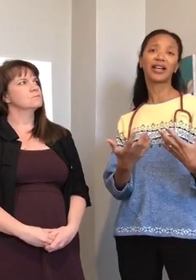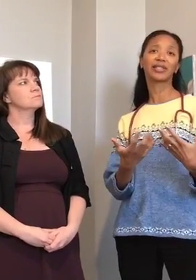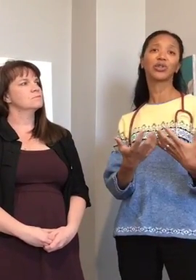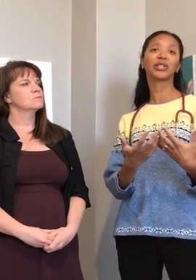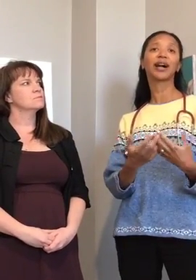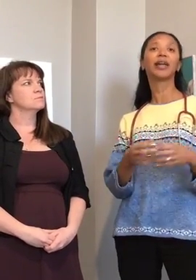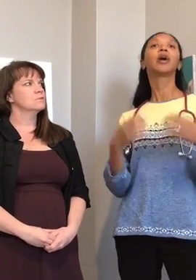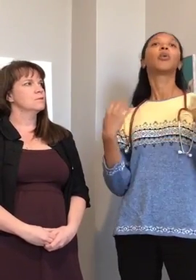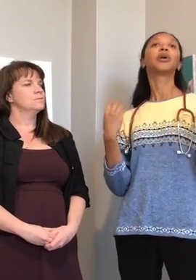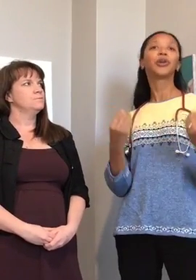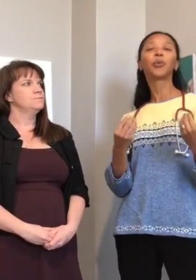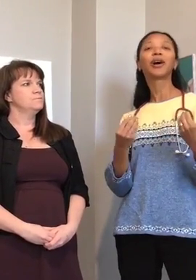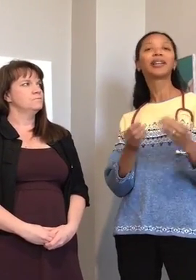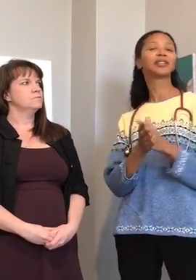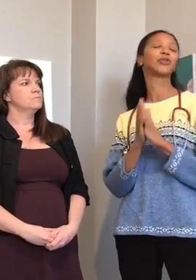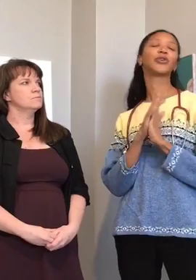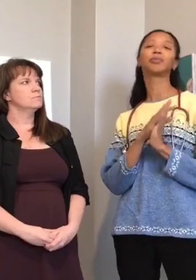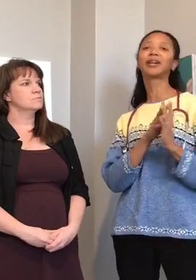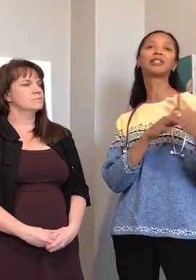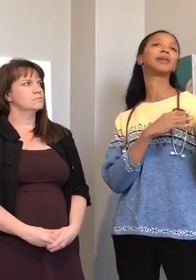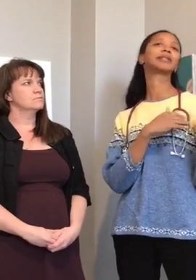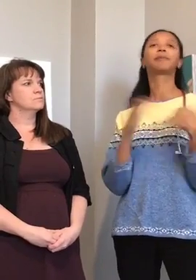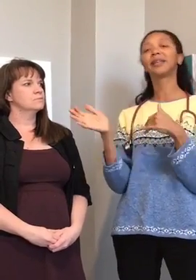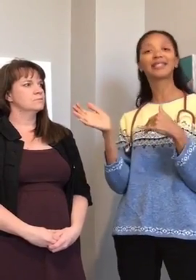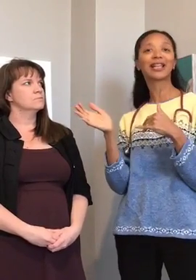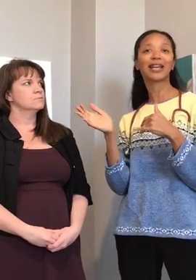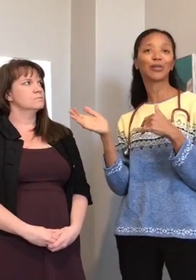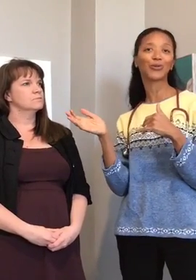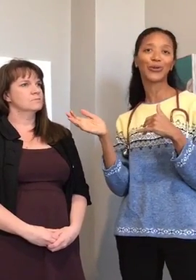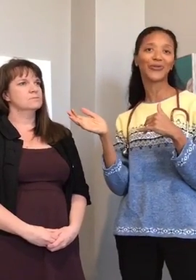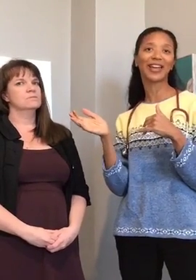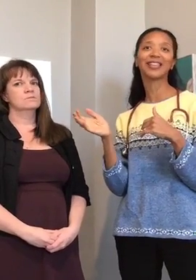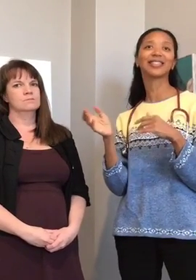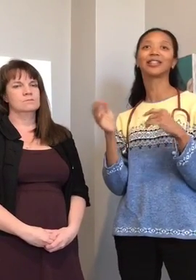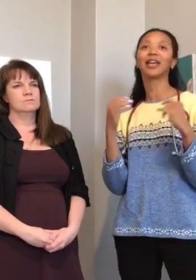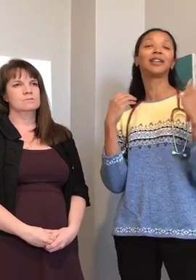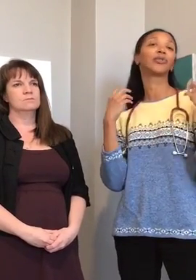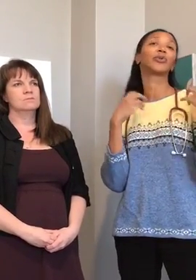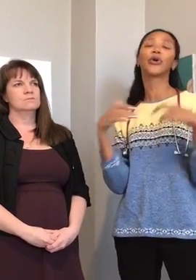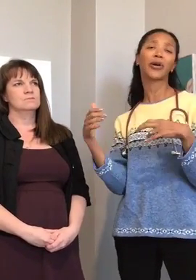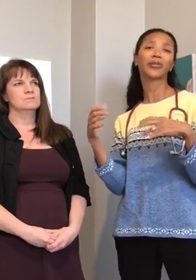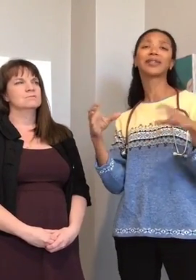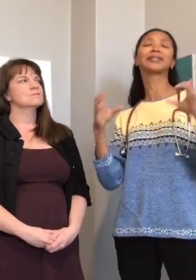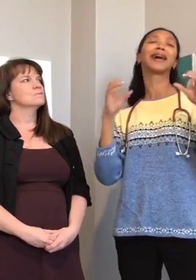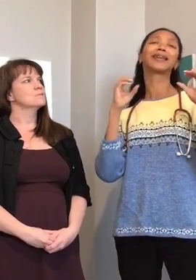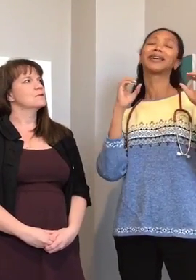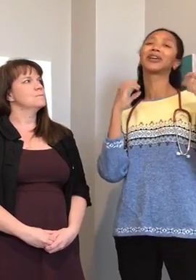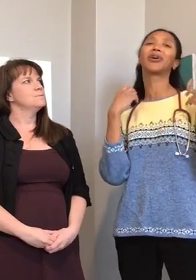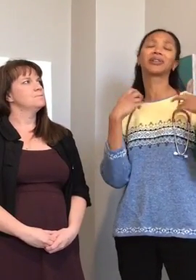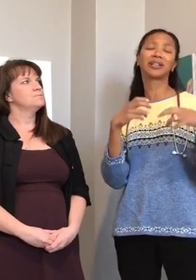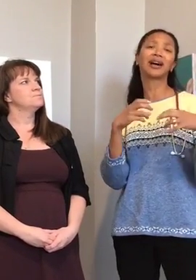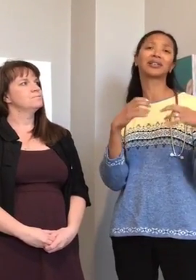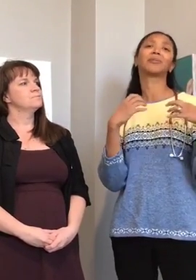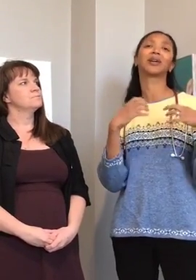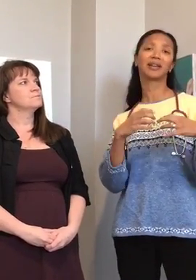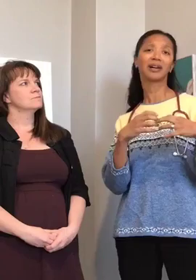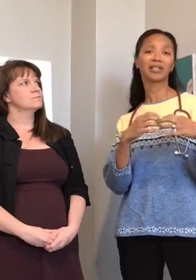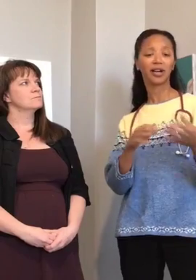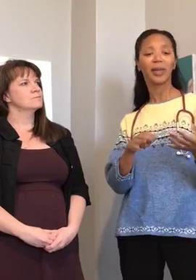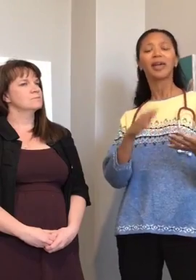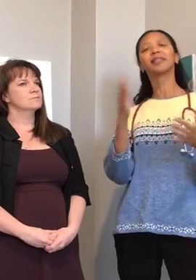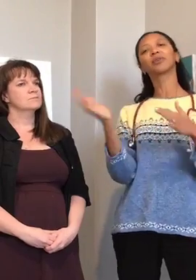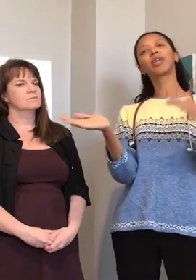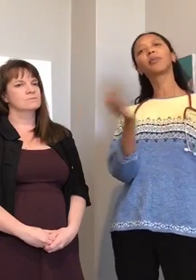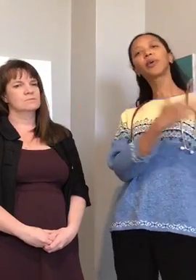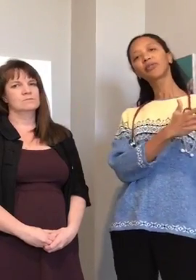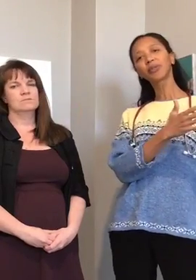healthy fats in your diet. What you want is for your blood to be slipping and sliding through your veins and through your arteries, not getting all clogged up and gunked